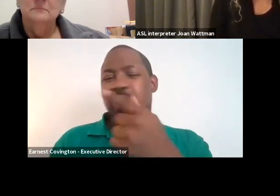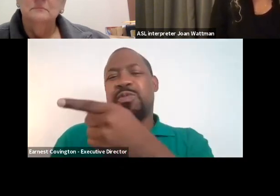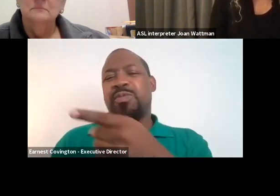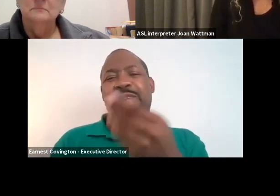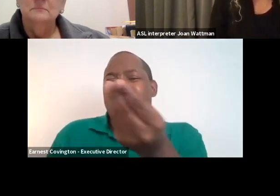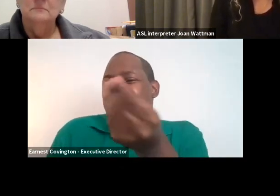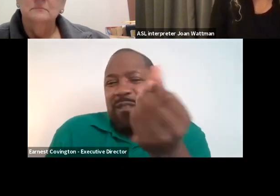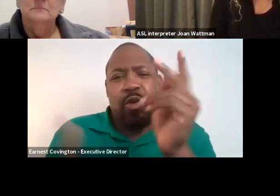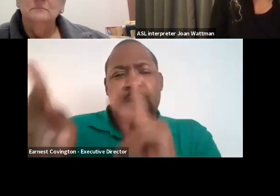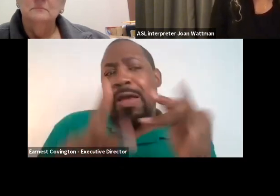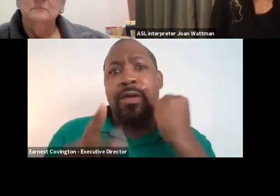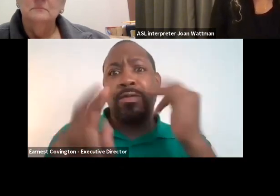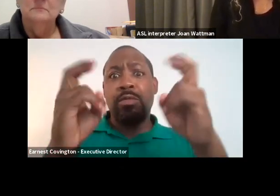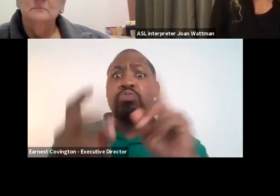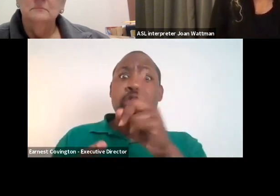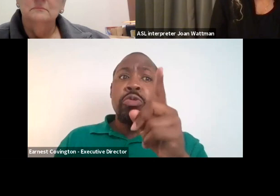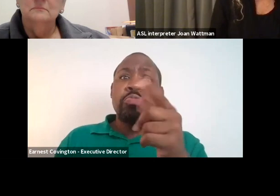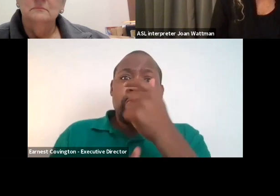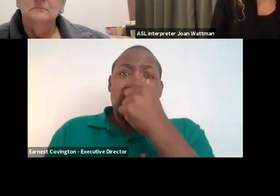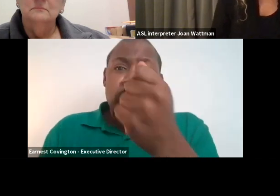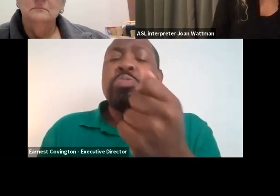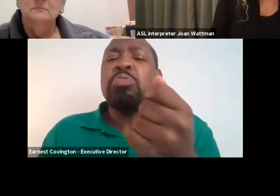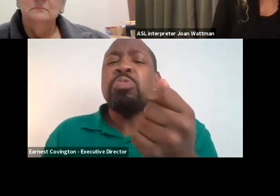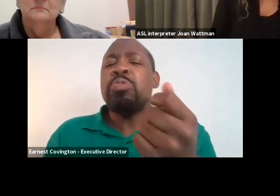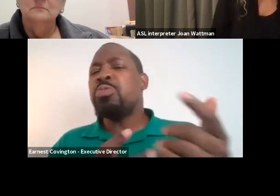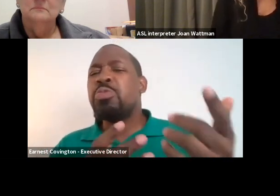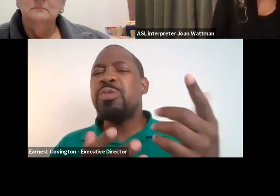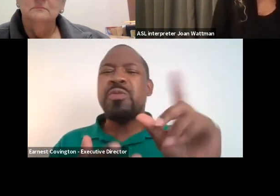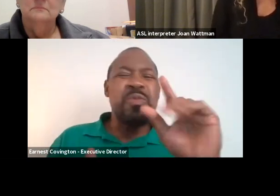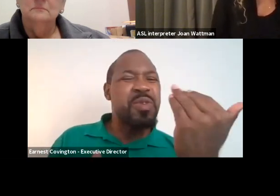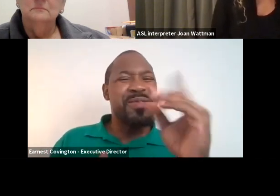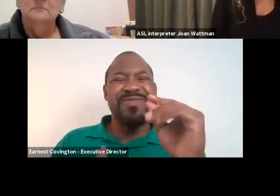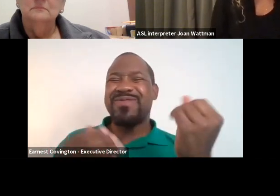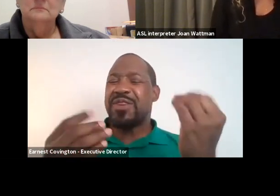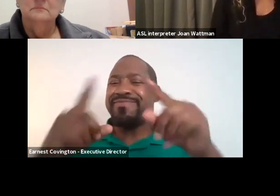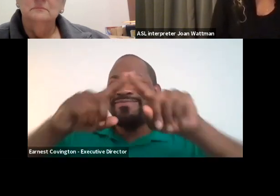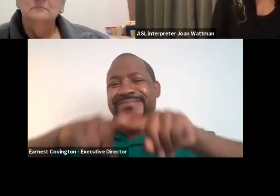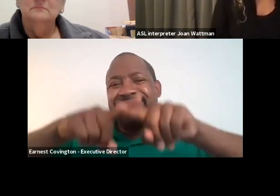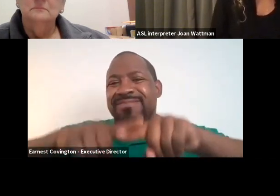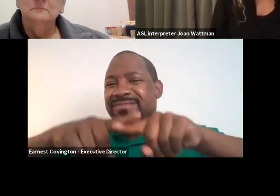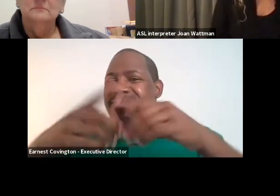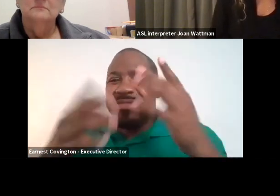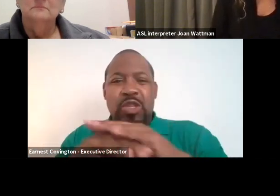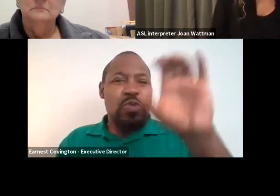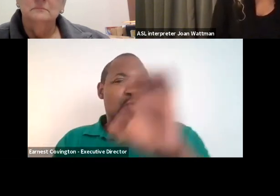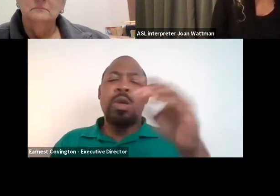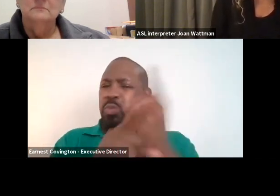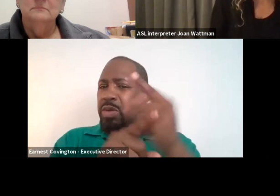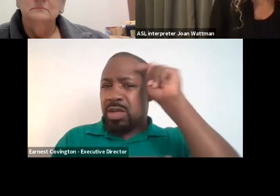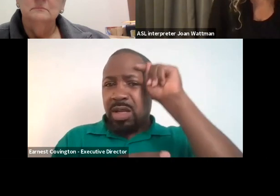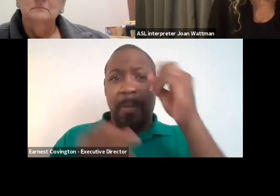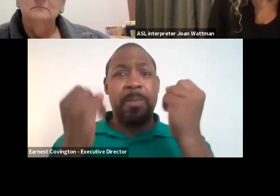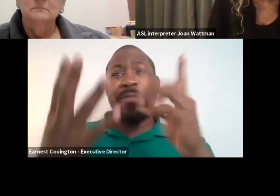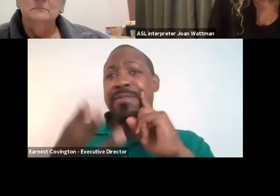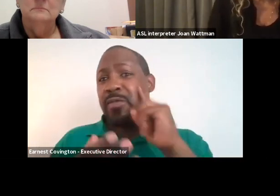topic is. I mean, if it's something that people aren't interested in, they're not going to show up. But if they're interested, even so, we have